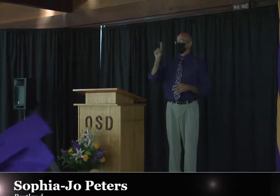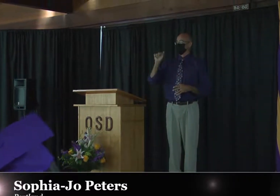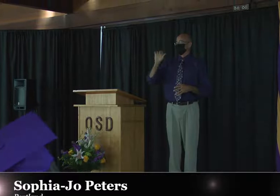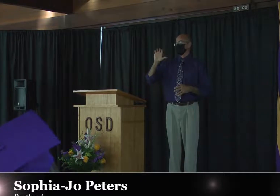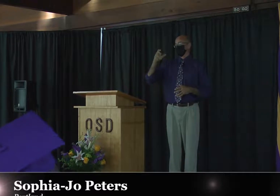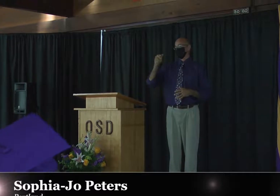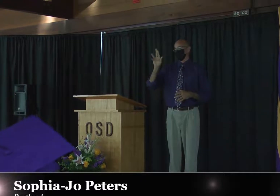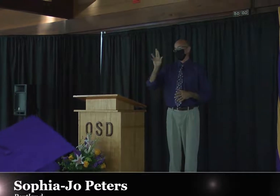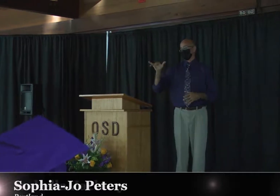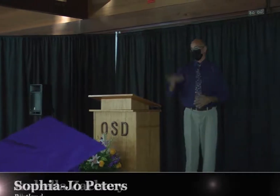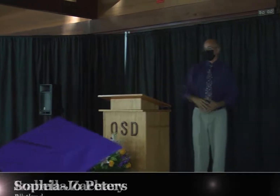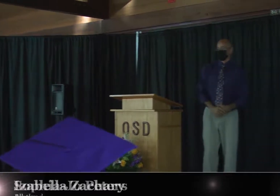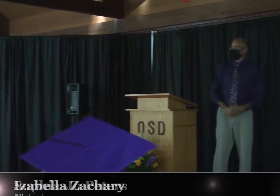Isabella Zachary.